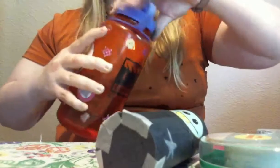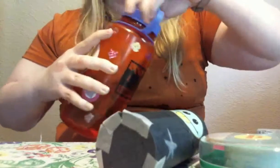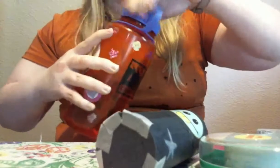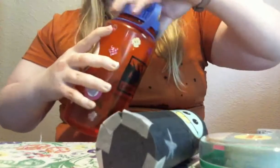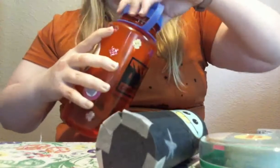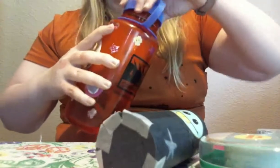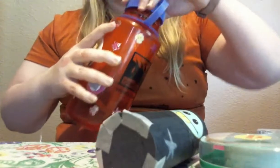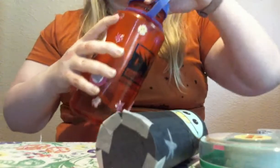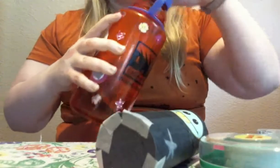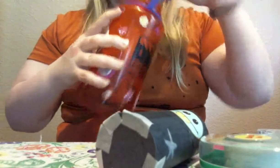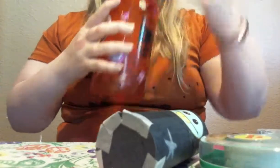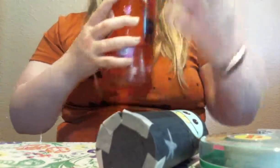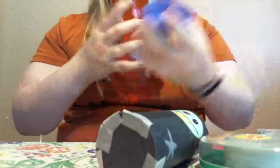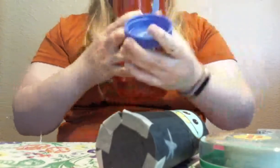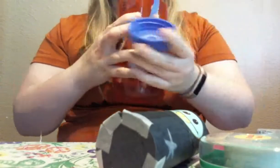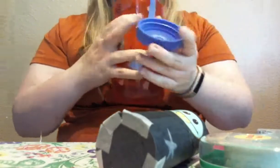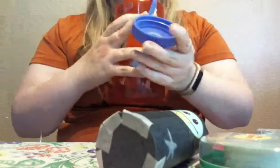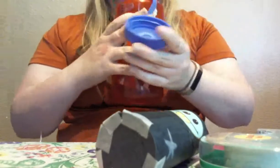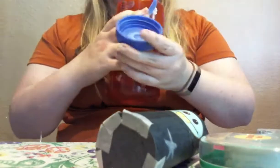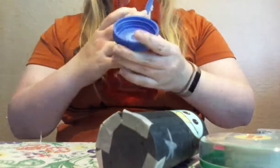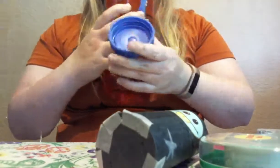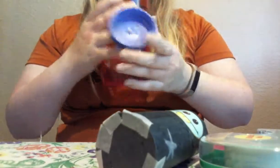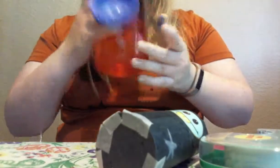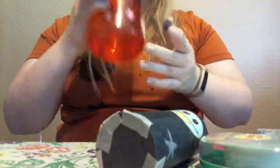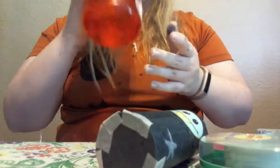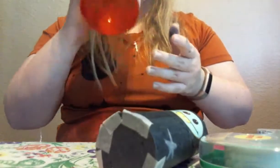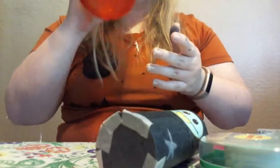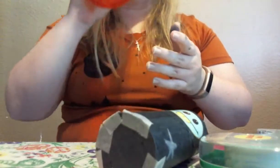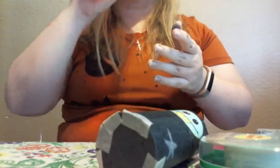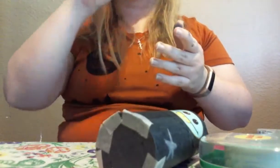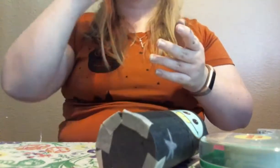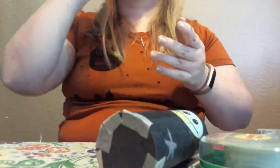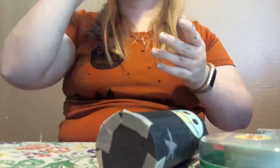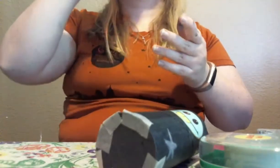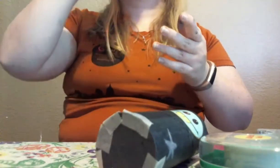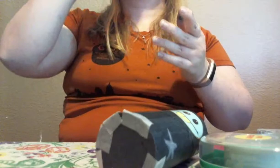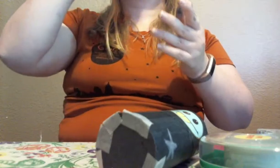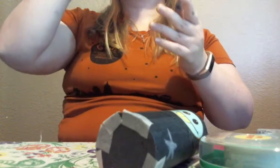So that is our telescope that we made today.